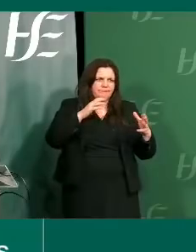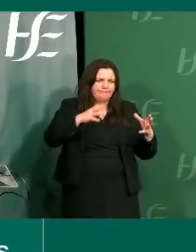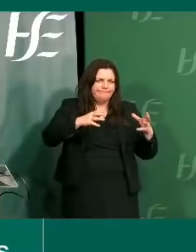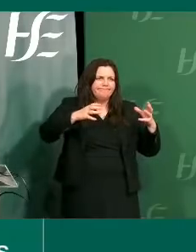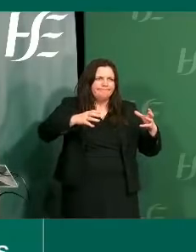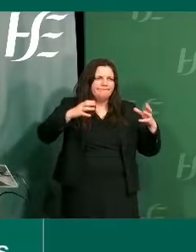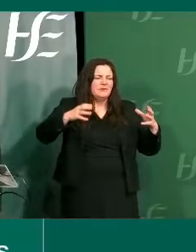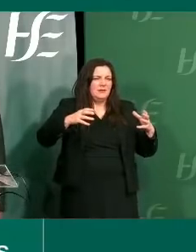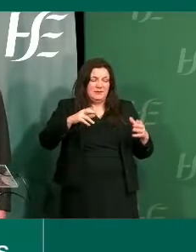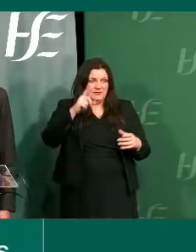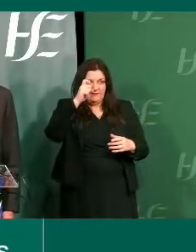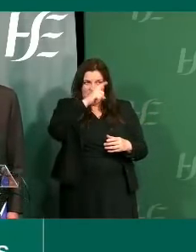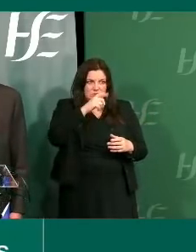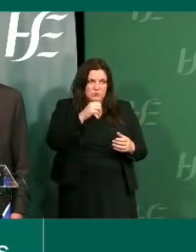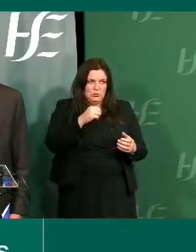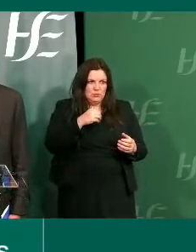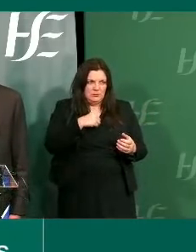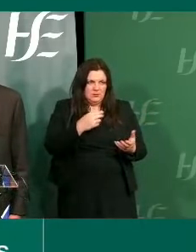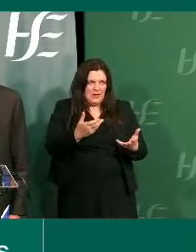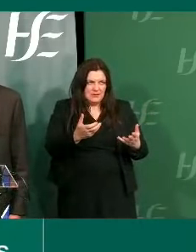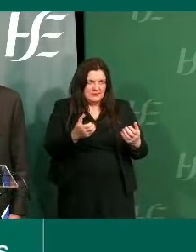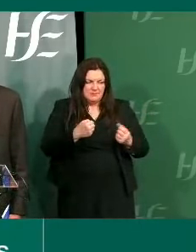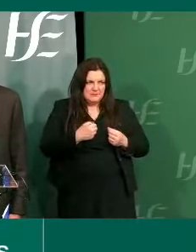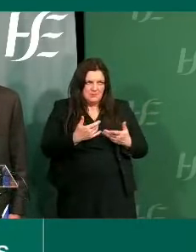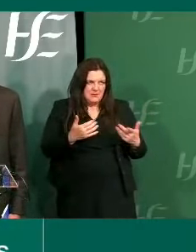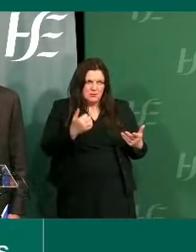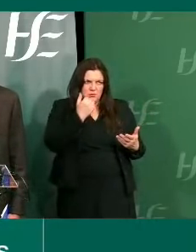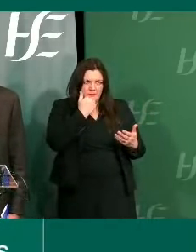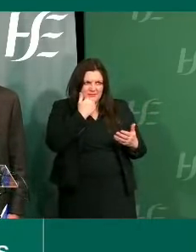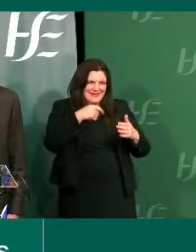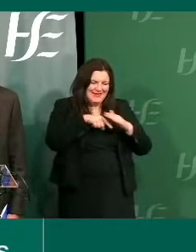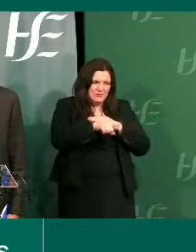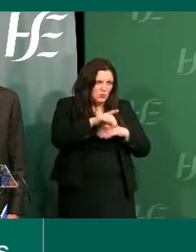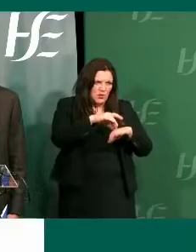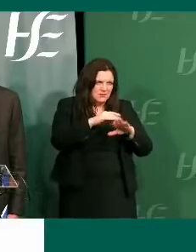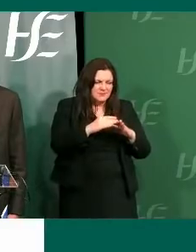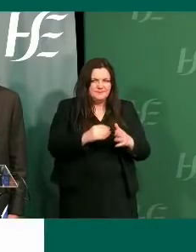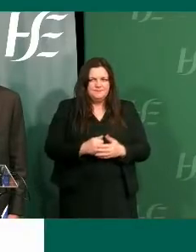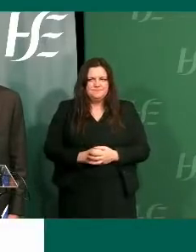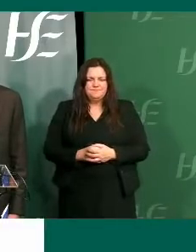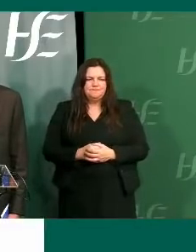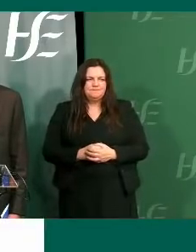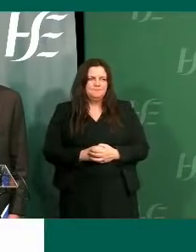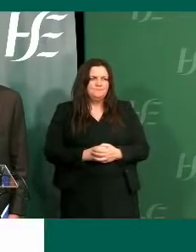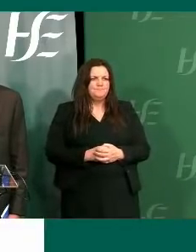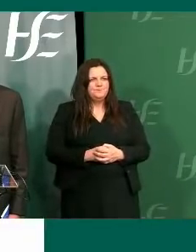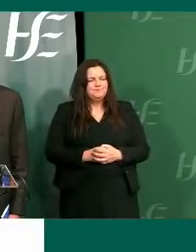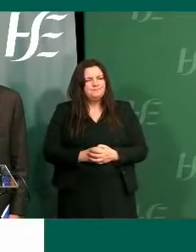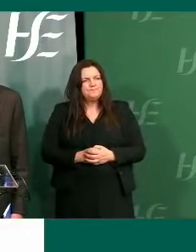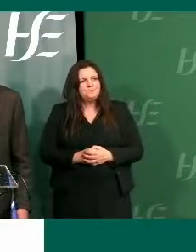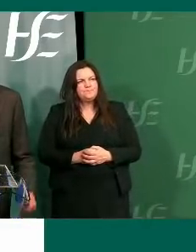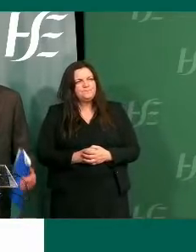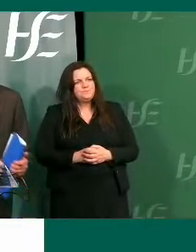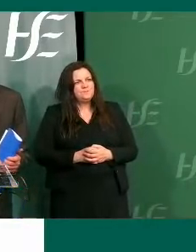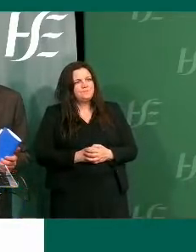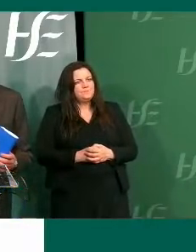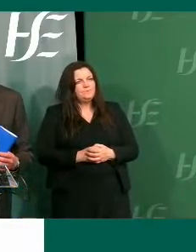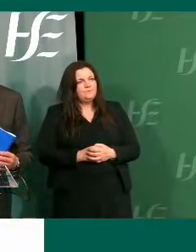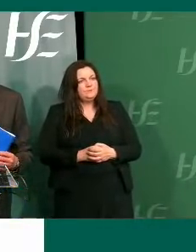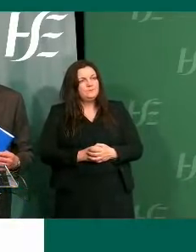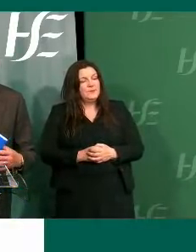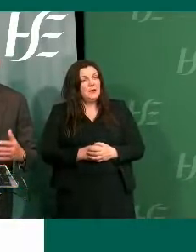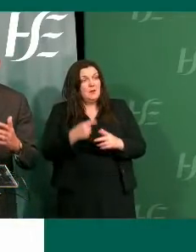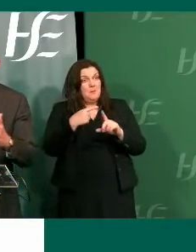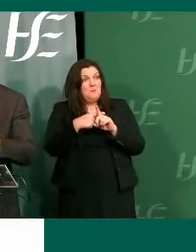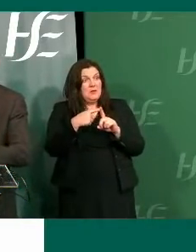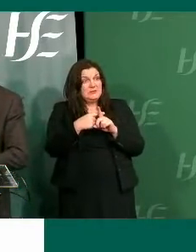hard to accept conversion of cases through to hospitalization. Again, positive news